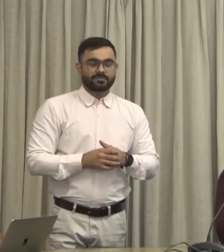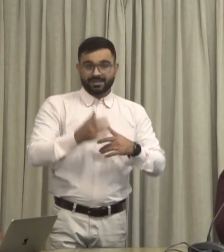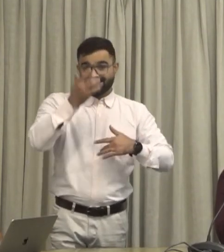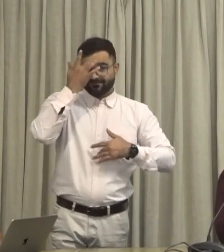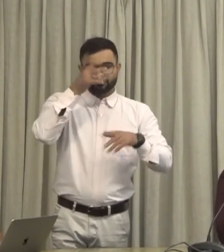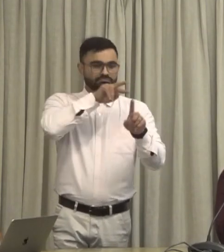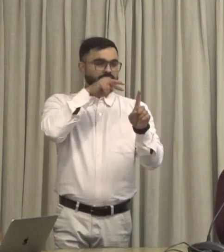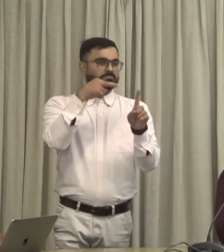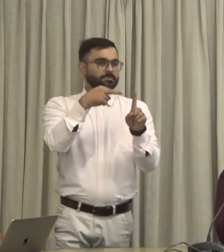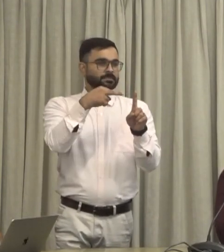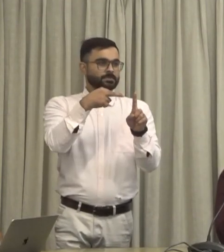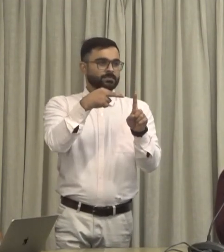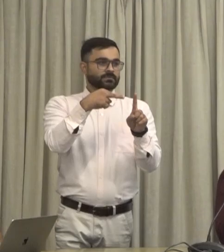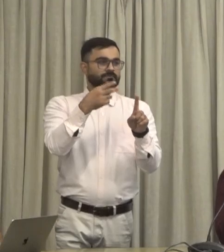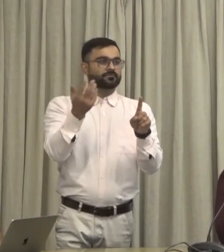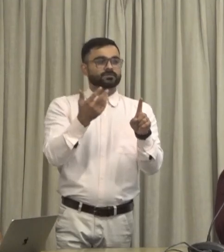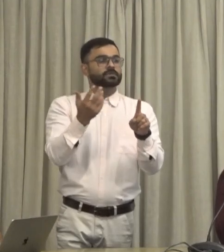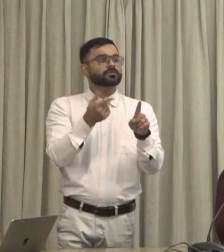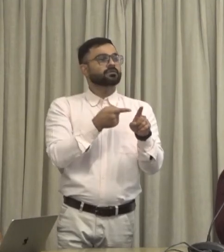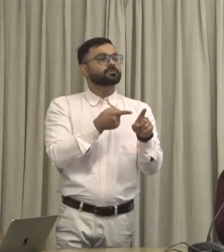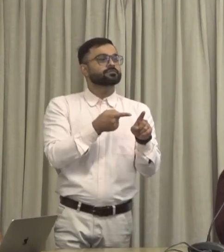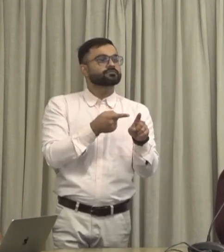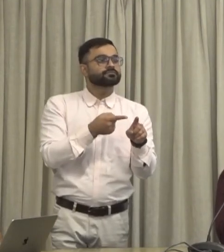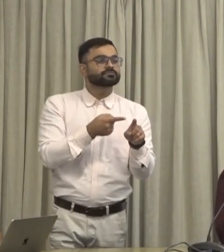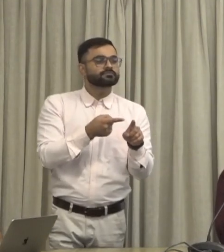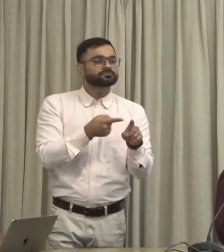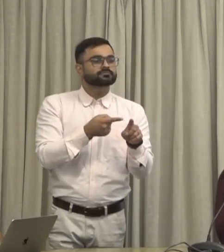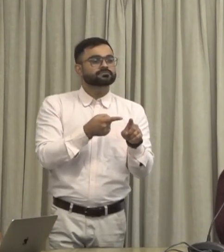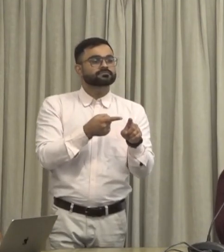clinical perspective. And what